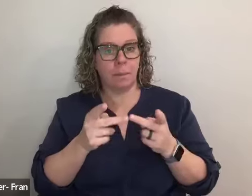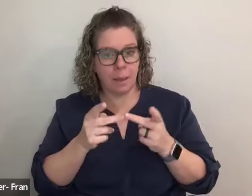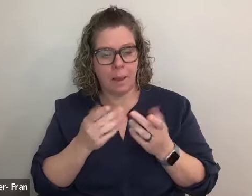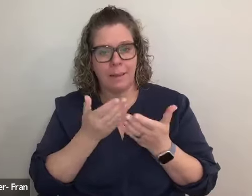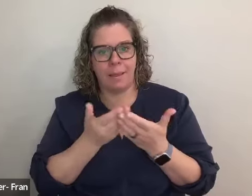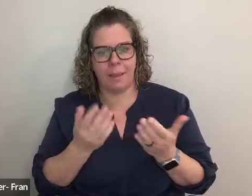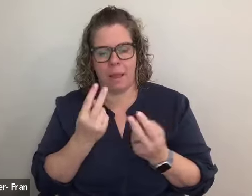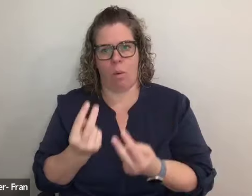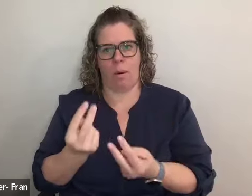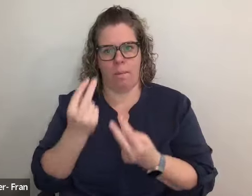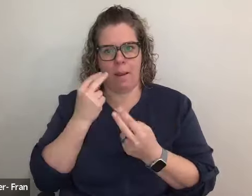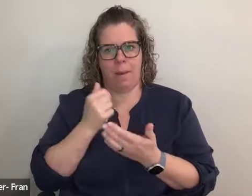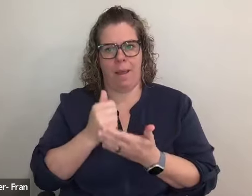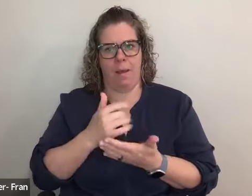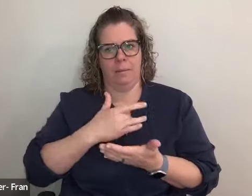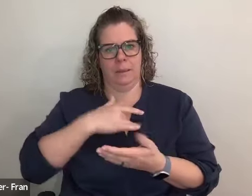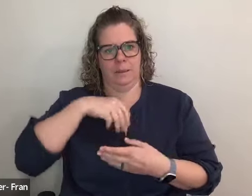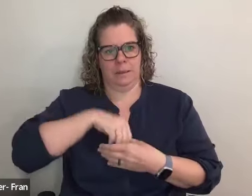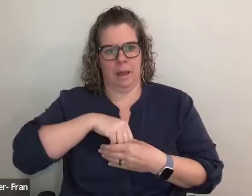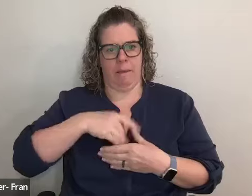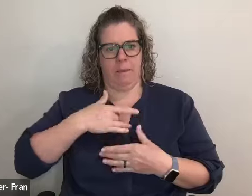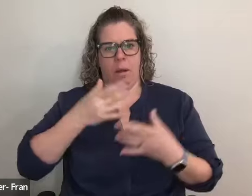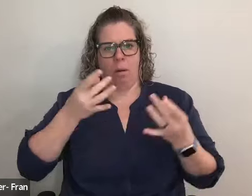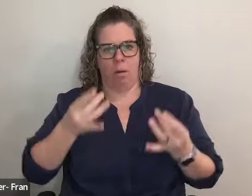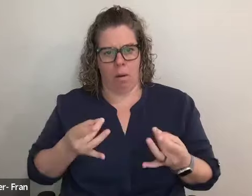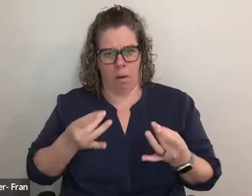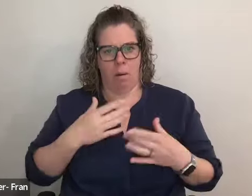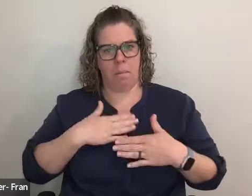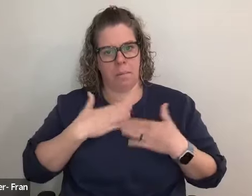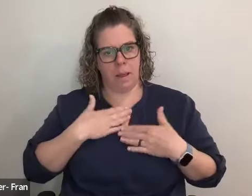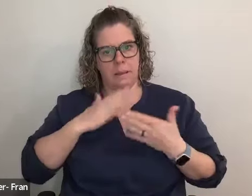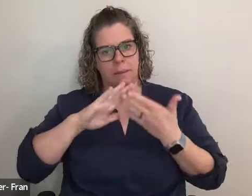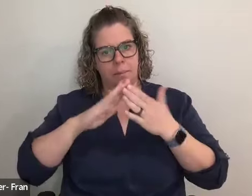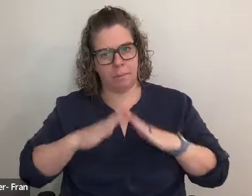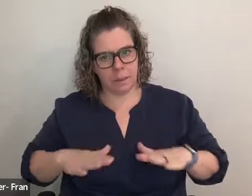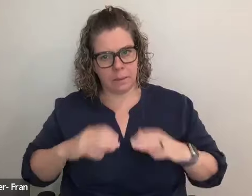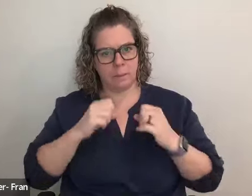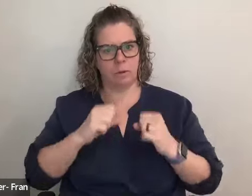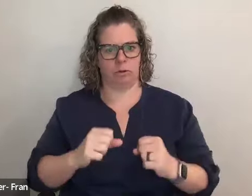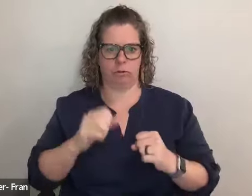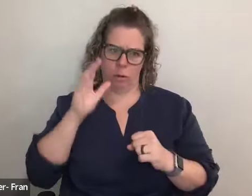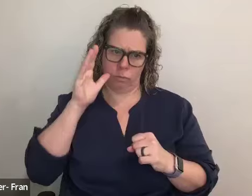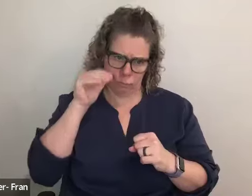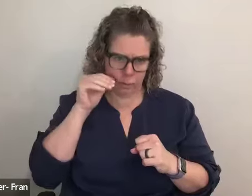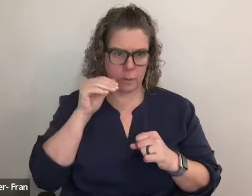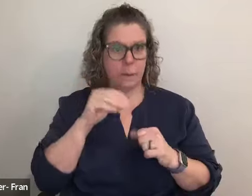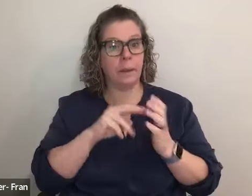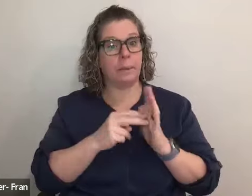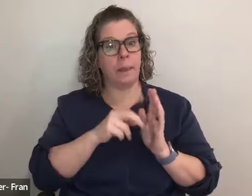feel calm, pleasant, peaceful, strong, or resilient. A resource can be real or imagined. It